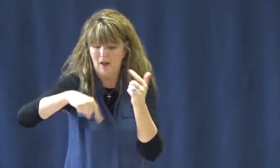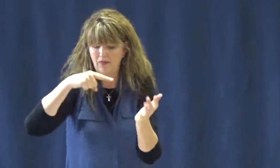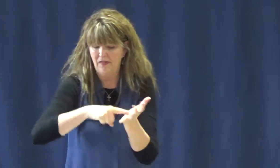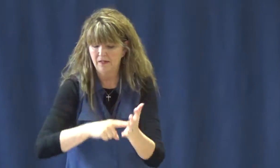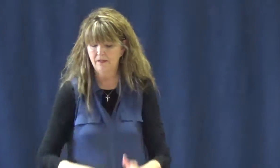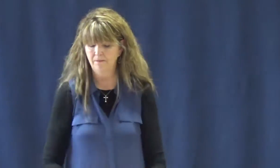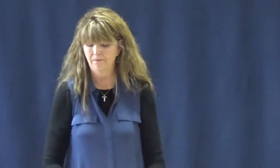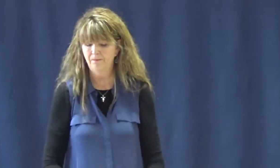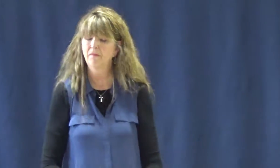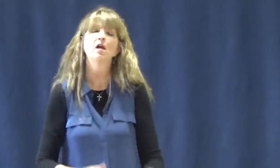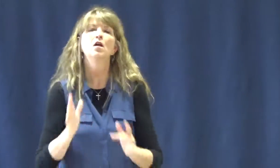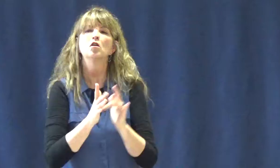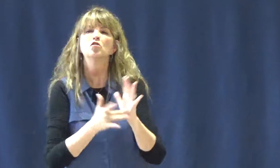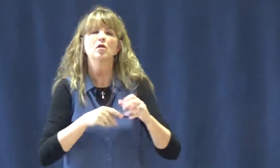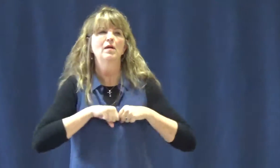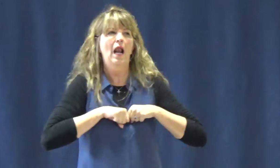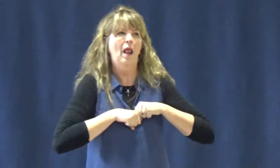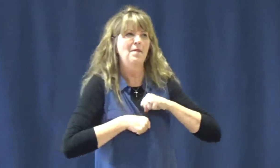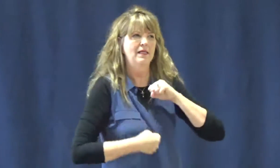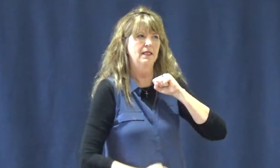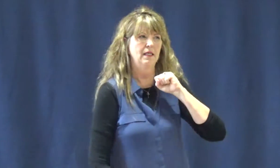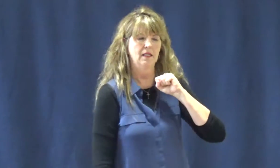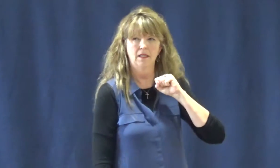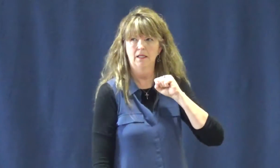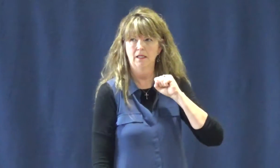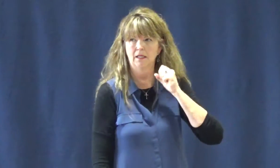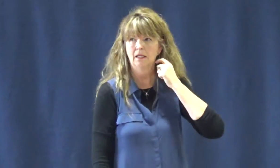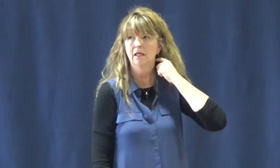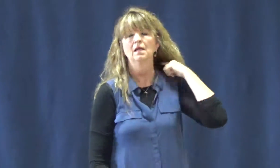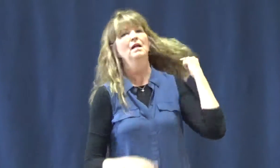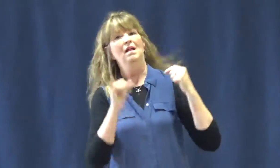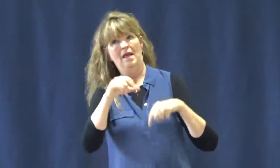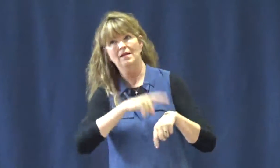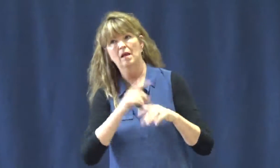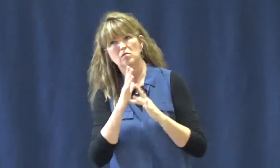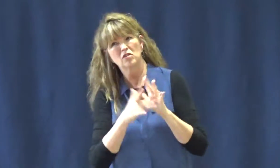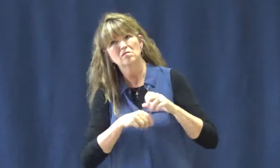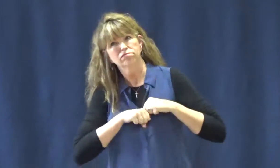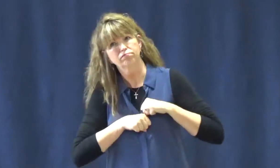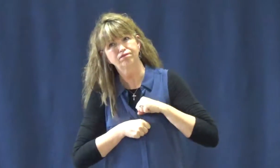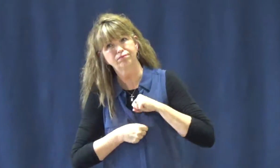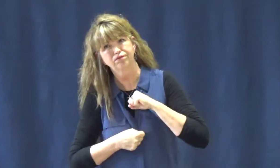is discussing this, Jesus was just heartbroken.